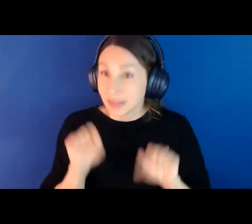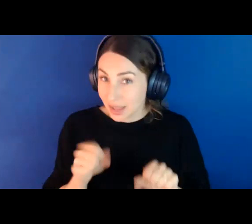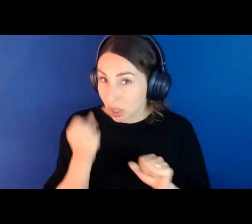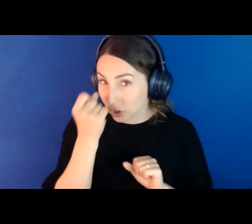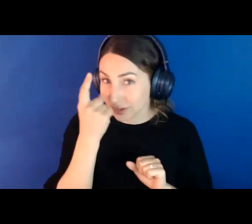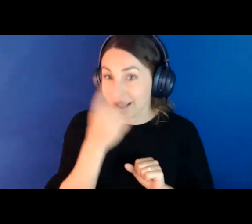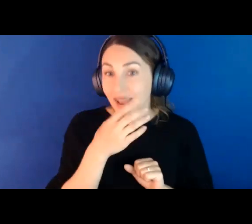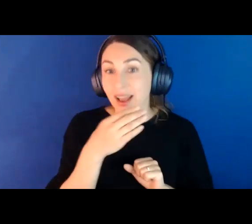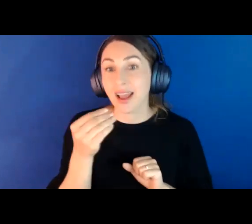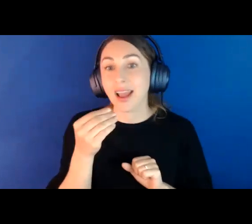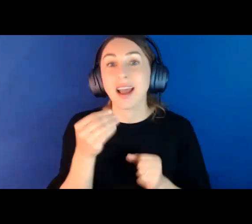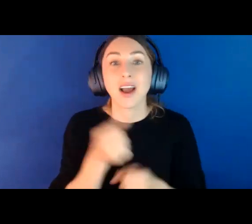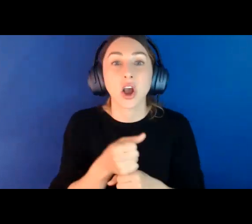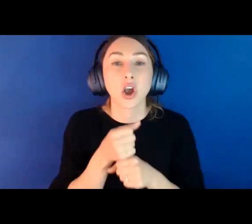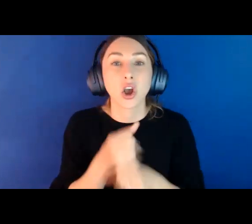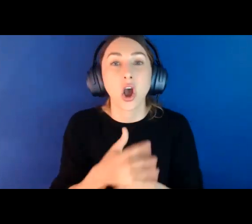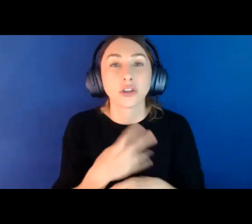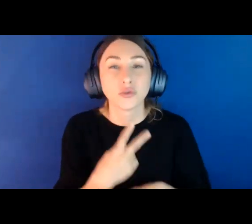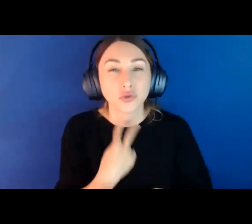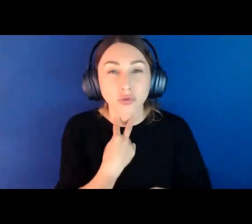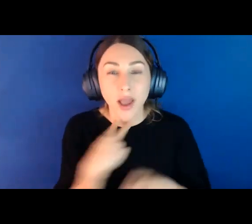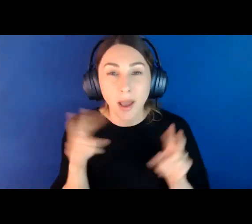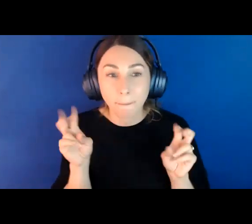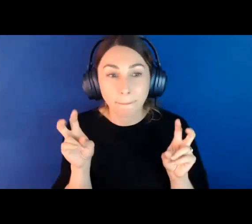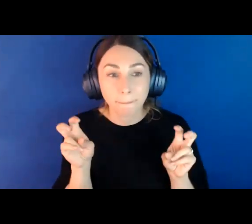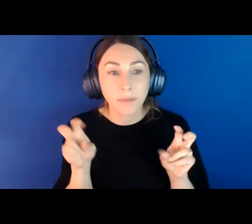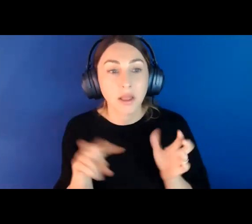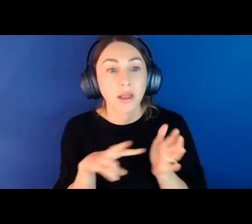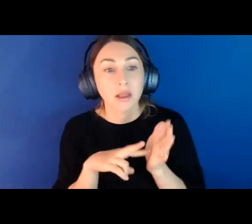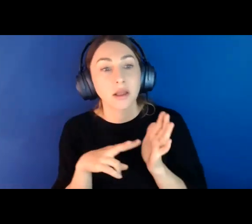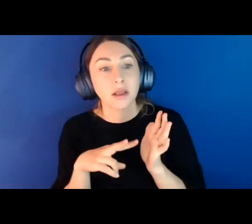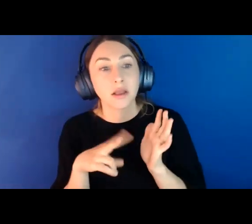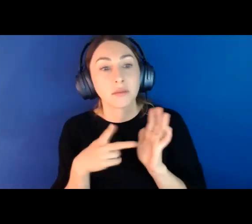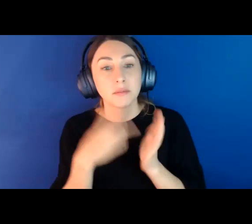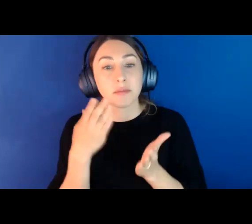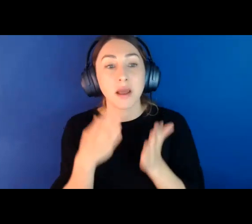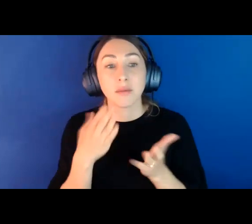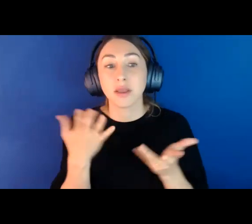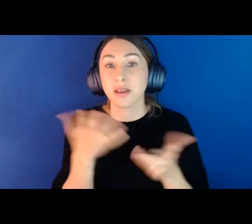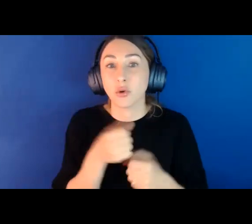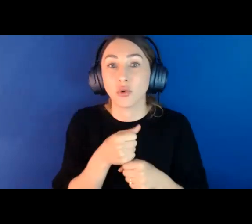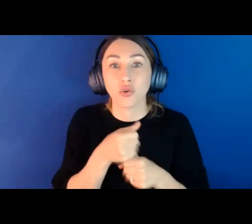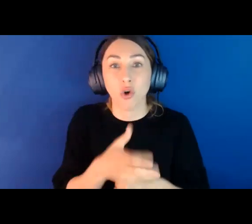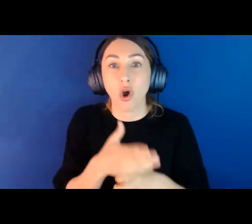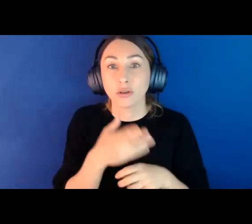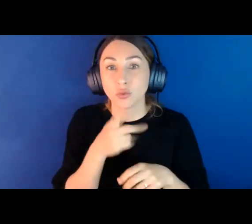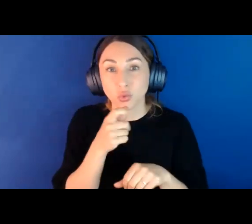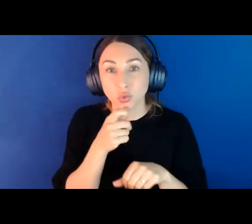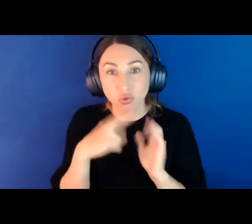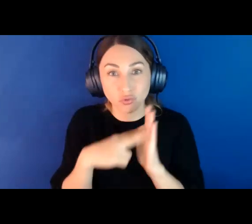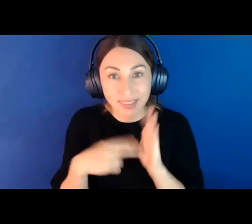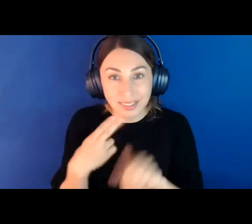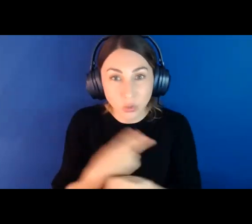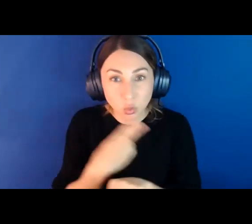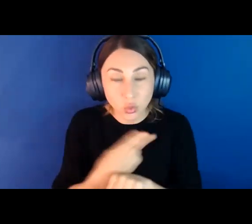to cause a keyword trap. So they might actually cause a user to become stuck there and not be able